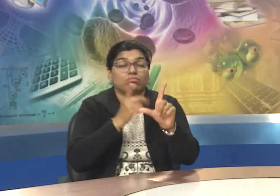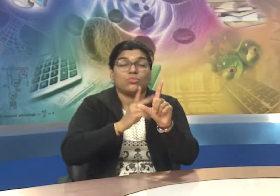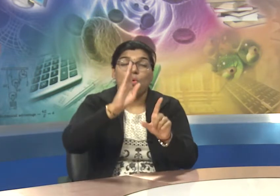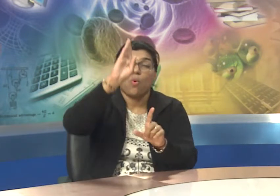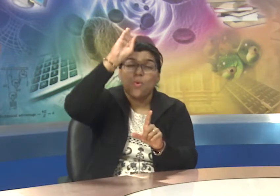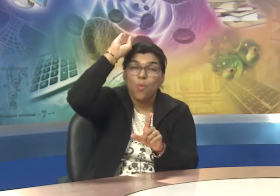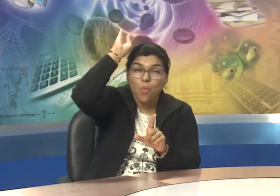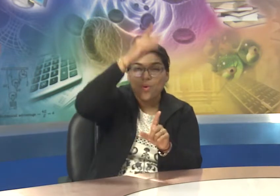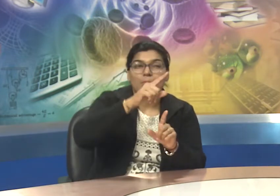It supports the